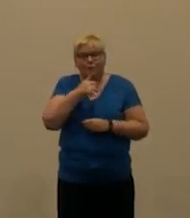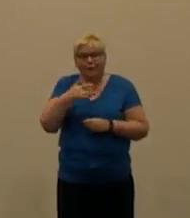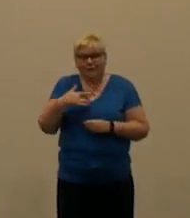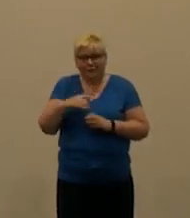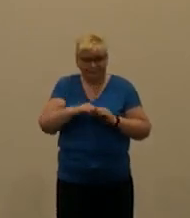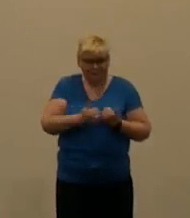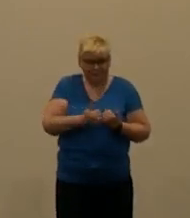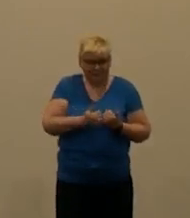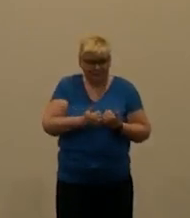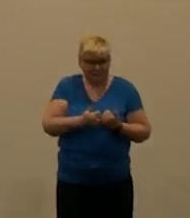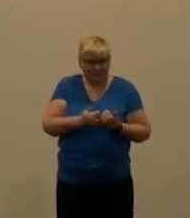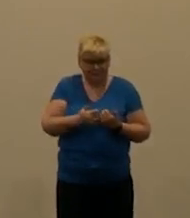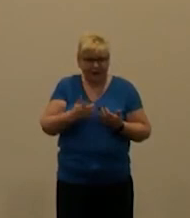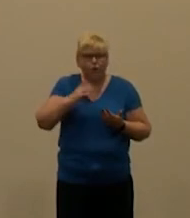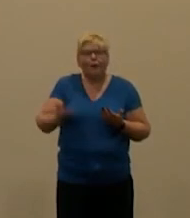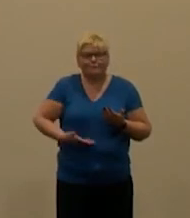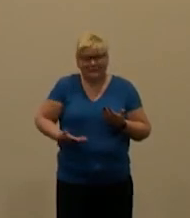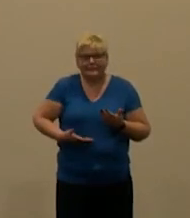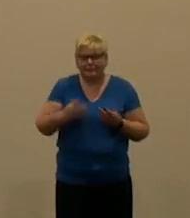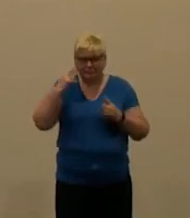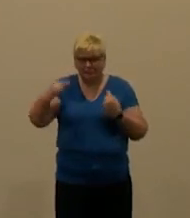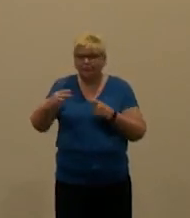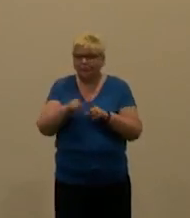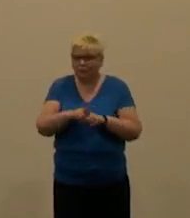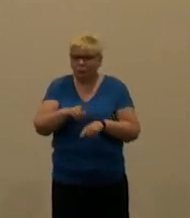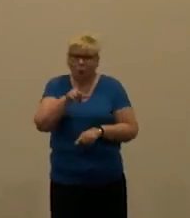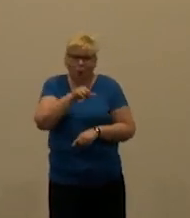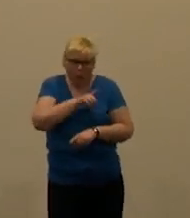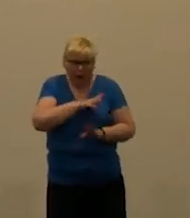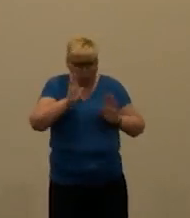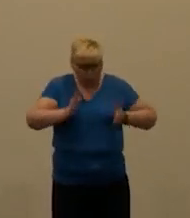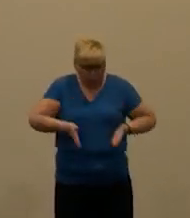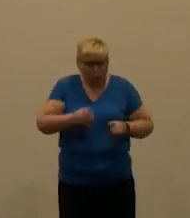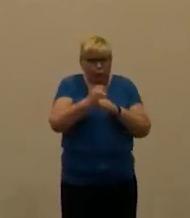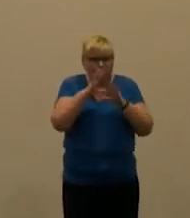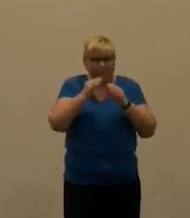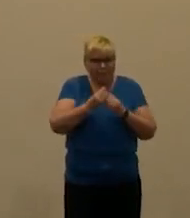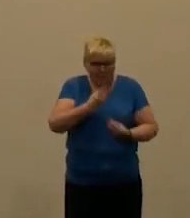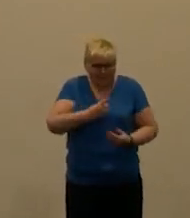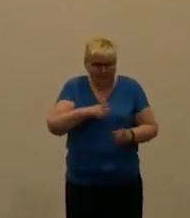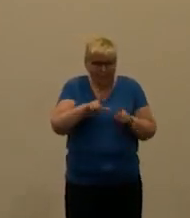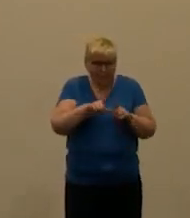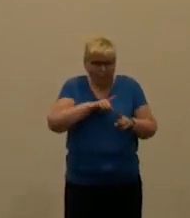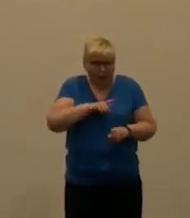well from the business perspective. So why you should do everything by your own? Why should do you